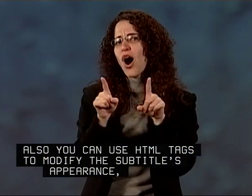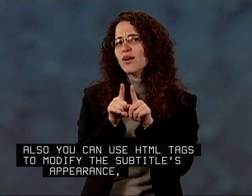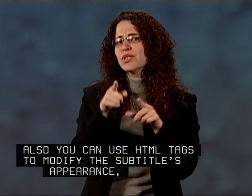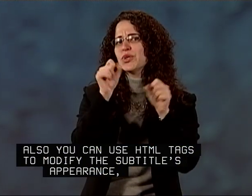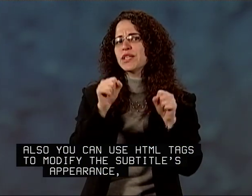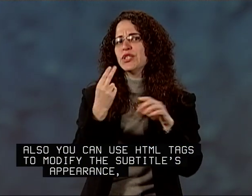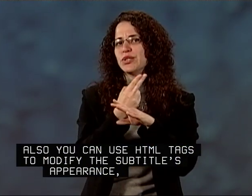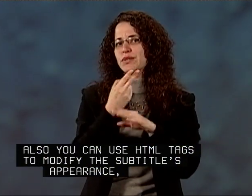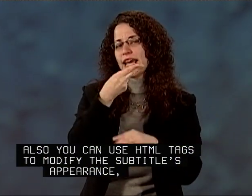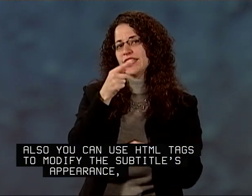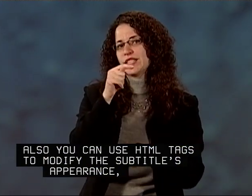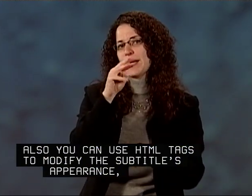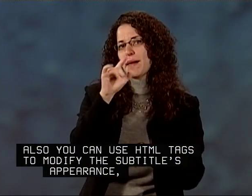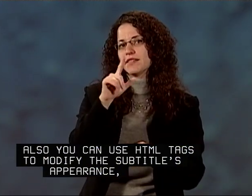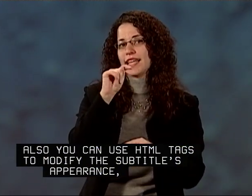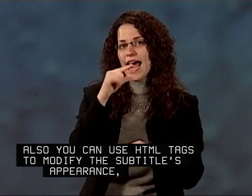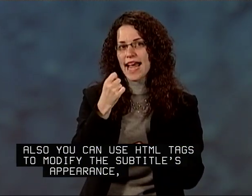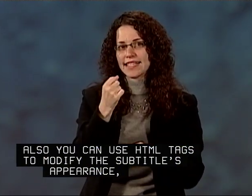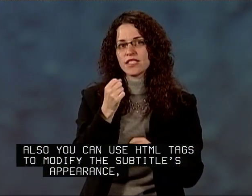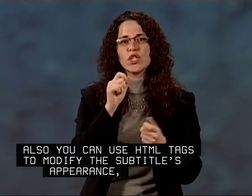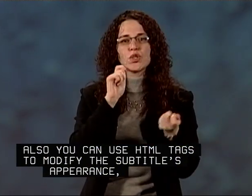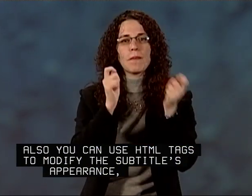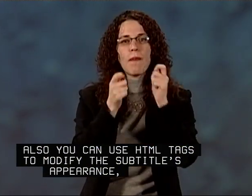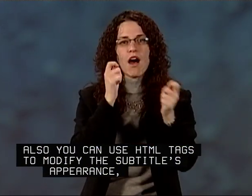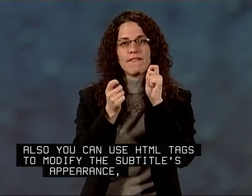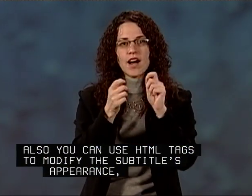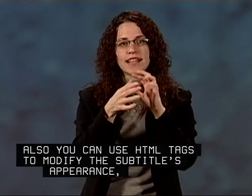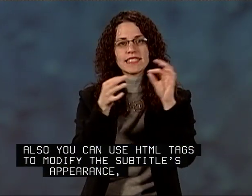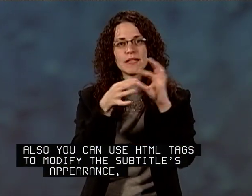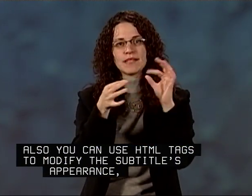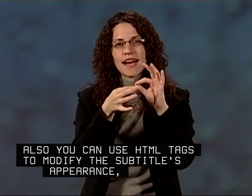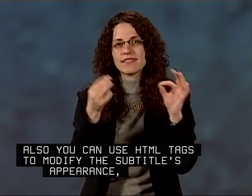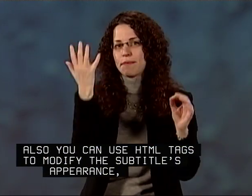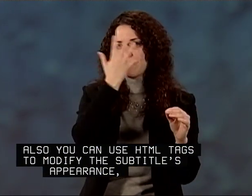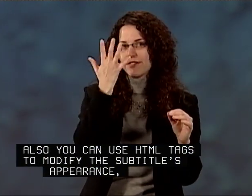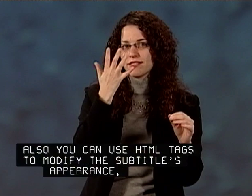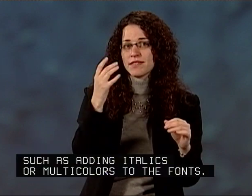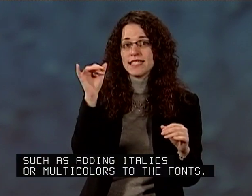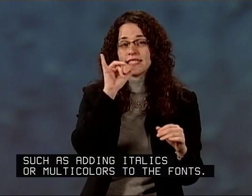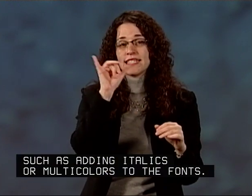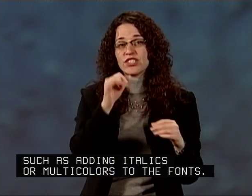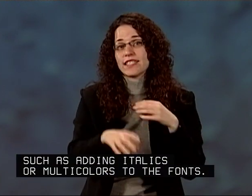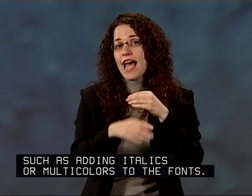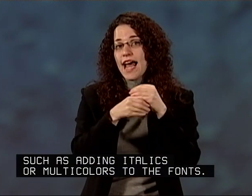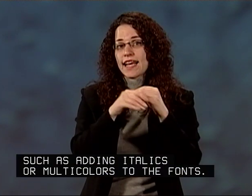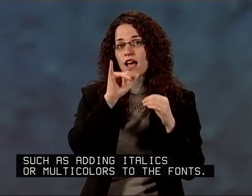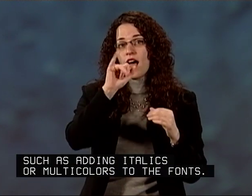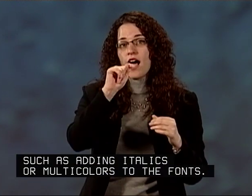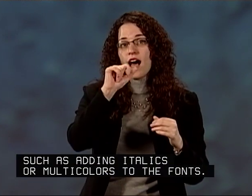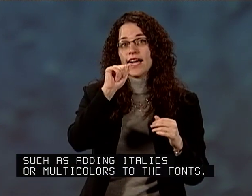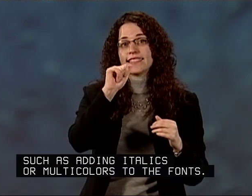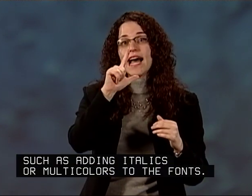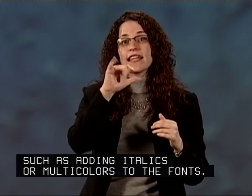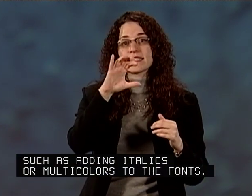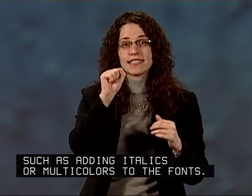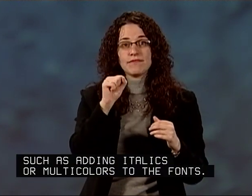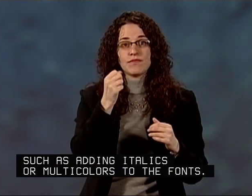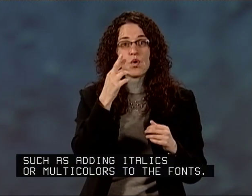Also, you can use HTML tags to modify the subtitle's appearance, such as adding italics